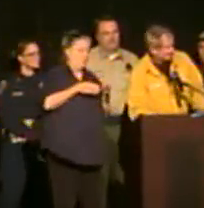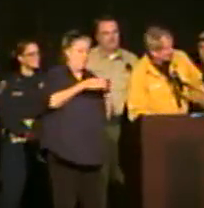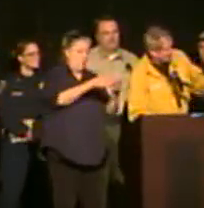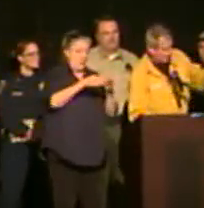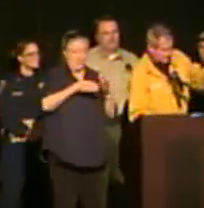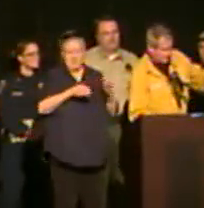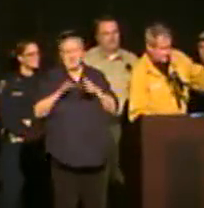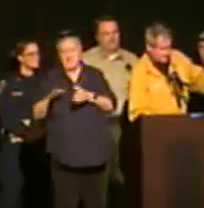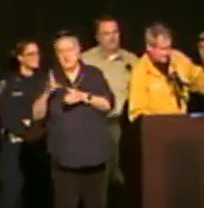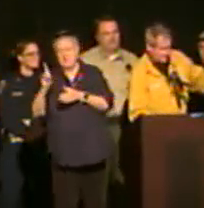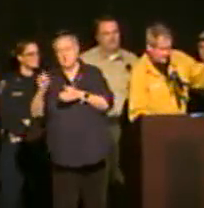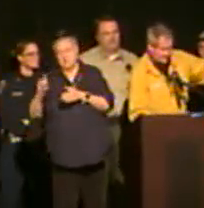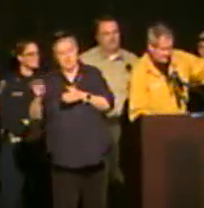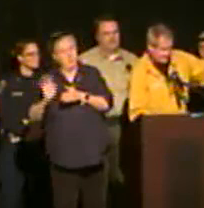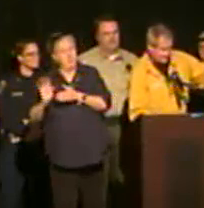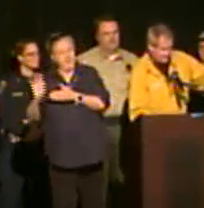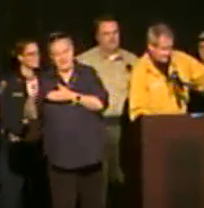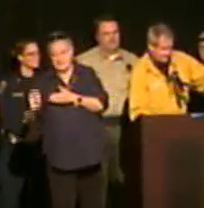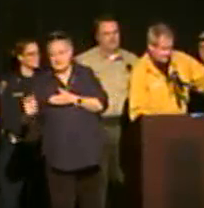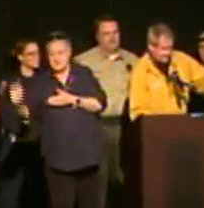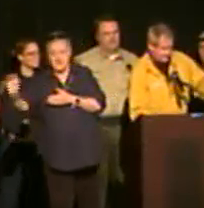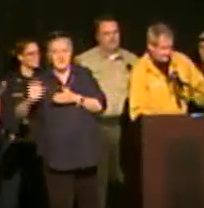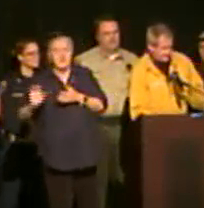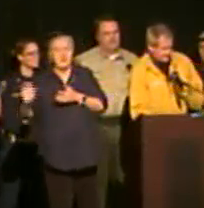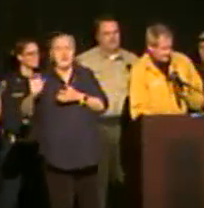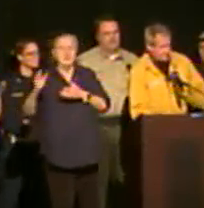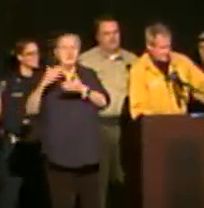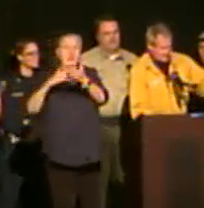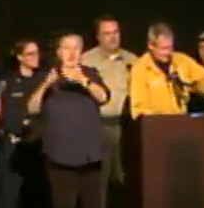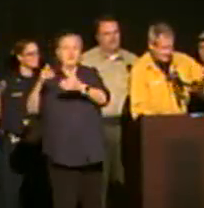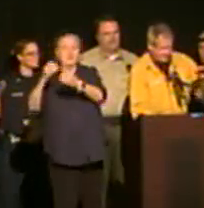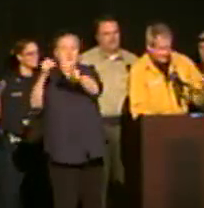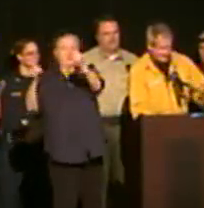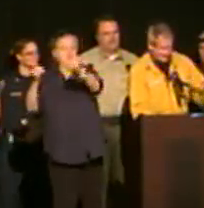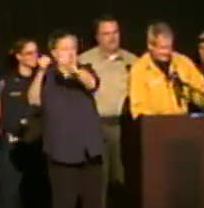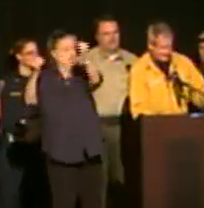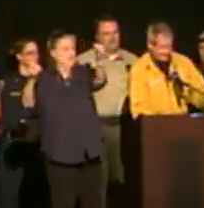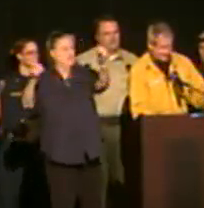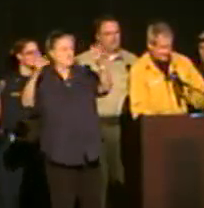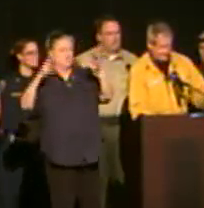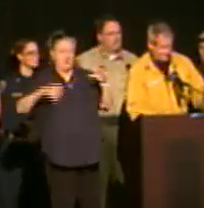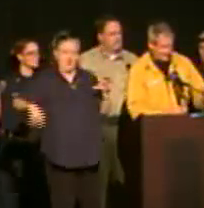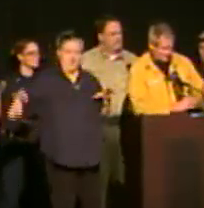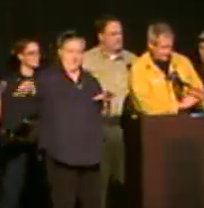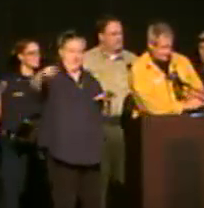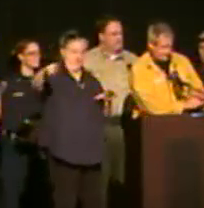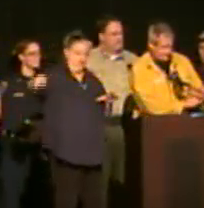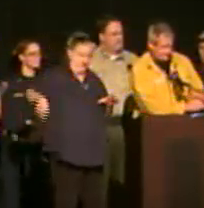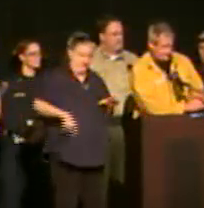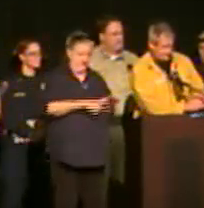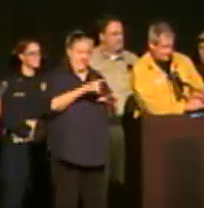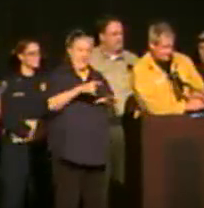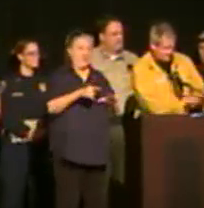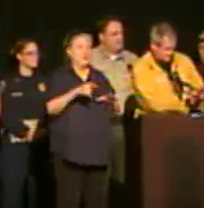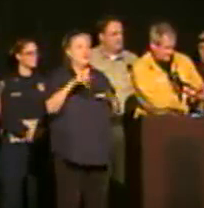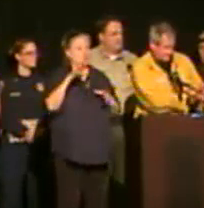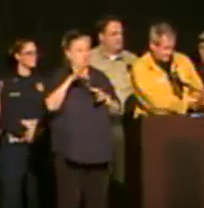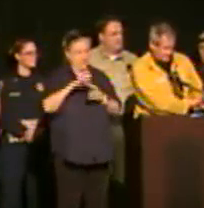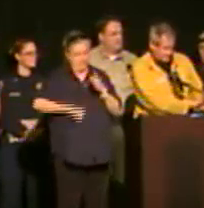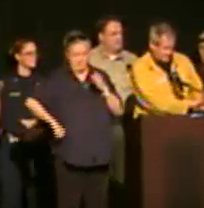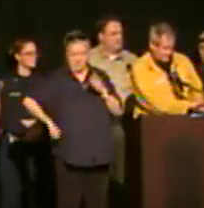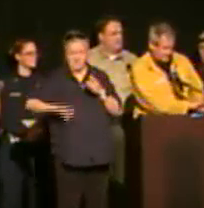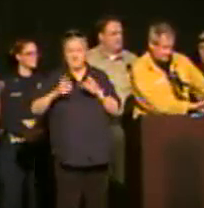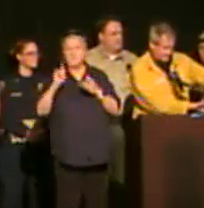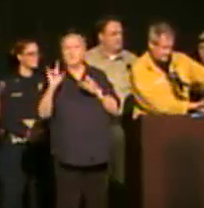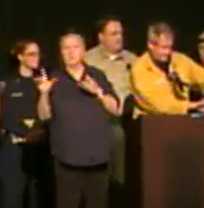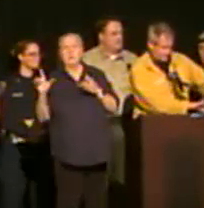constructed, and we are still constructing hand line around spot fires. So once we get a line contained around that where we have removed the fuel between the